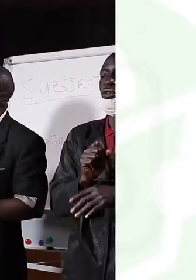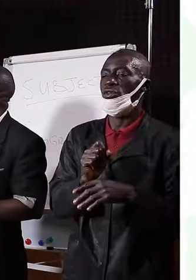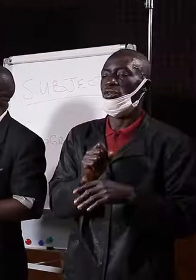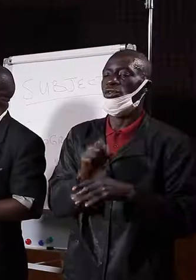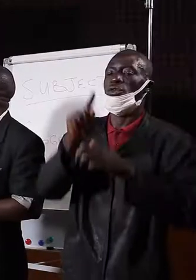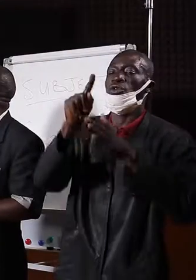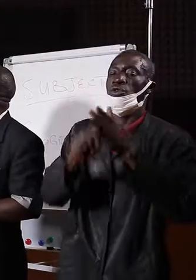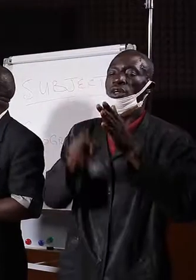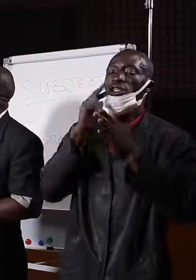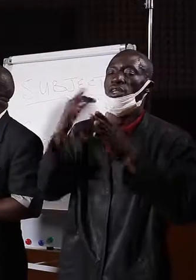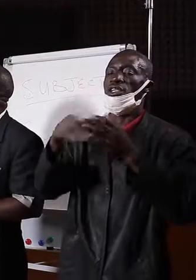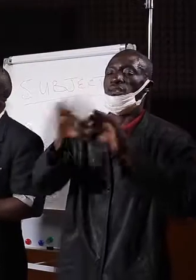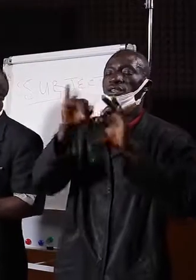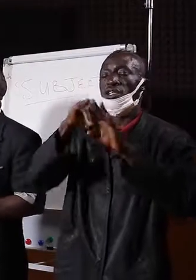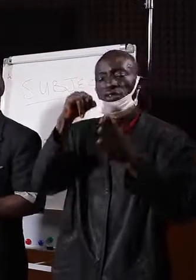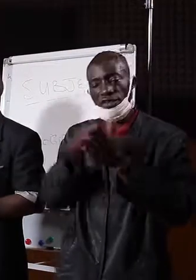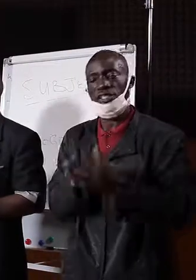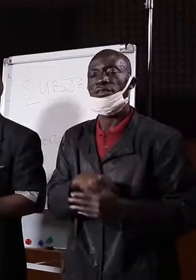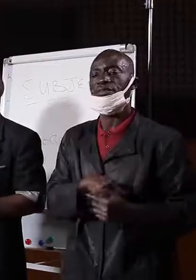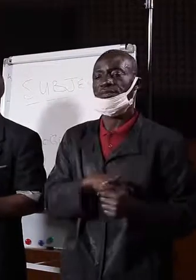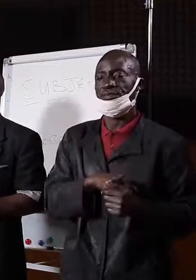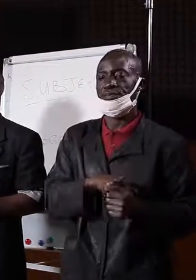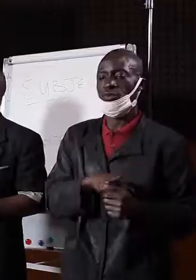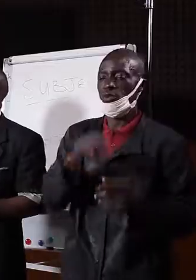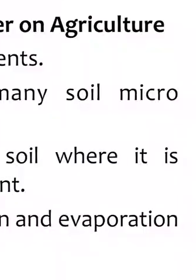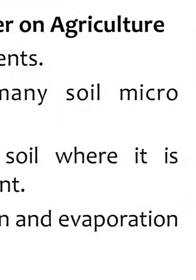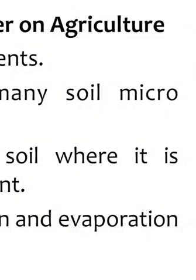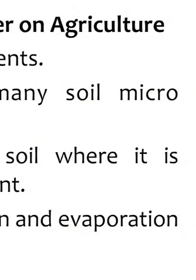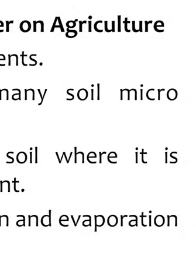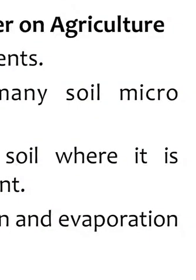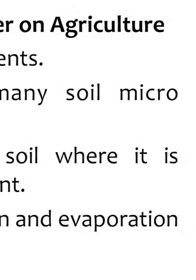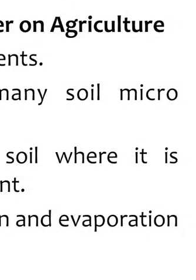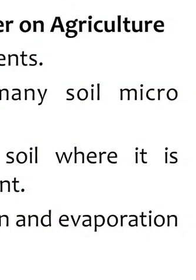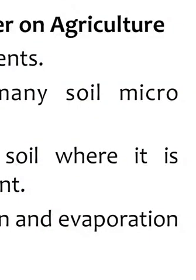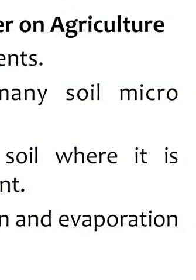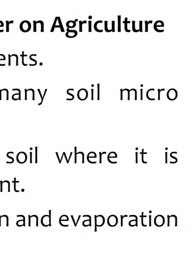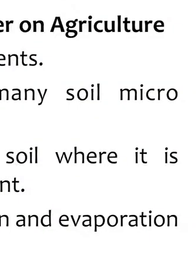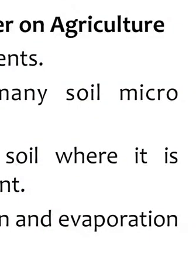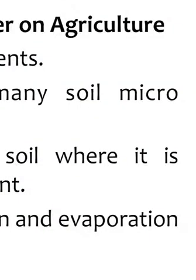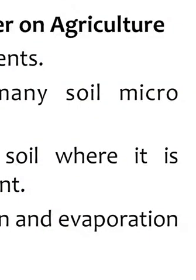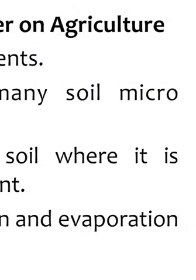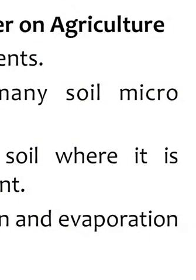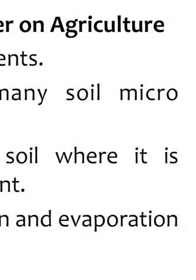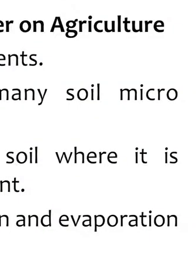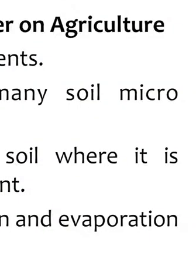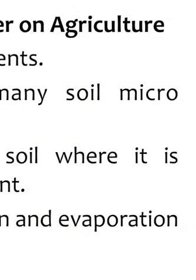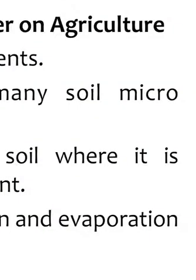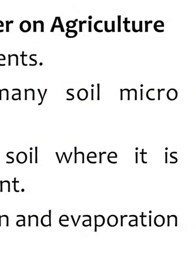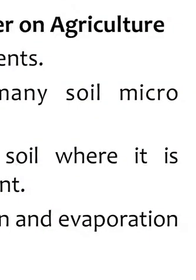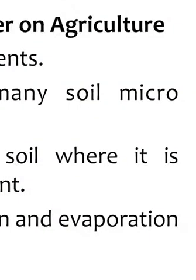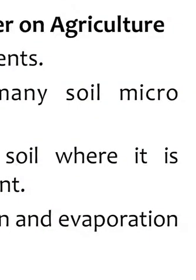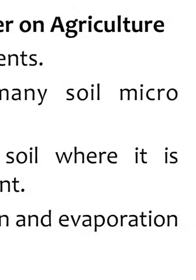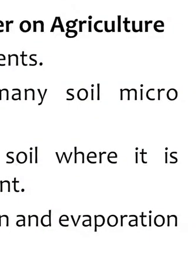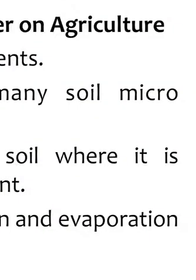What then are the importance of organic matter on agriculture? 1, it is very rich in plant